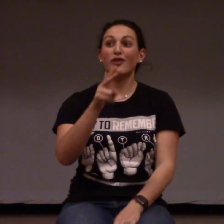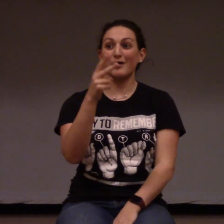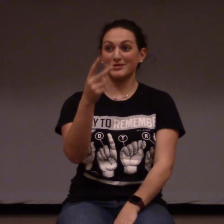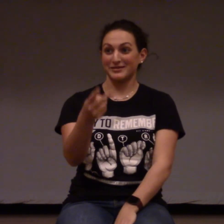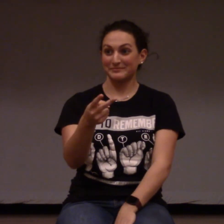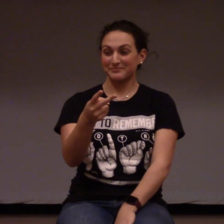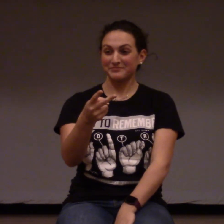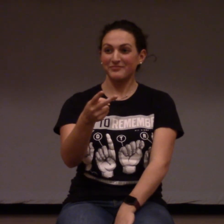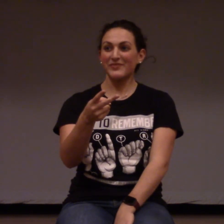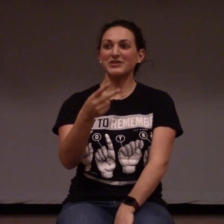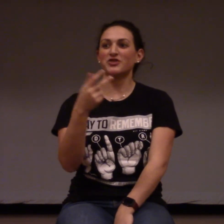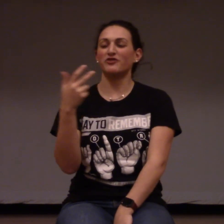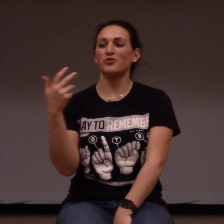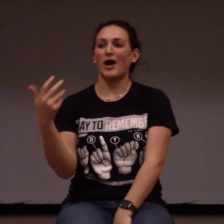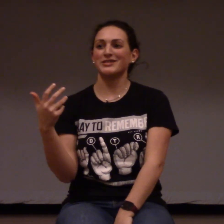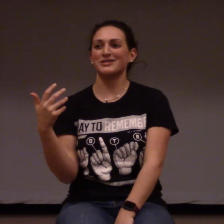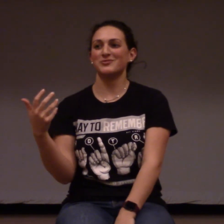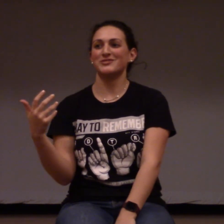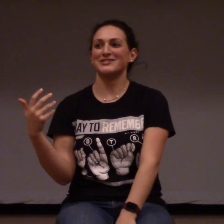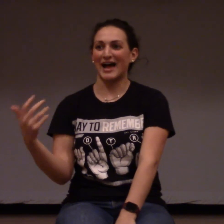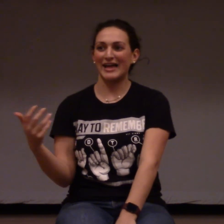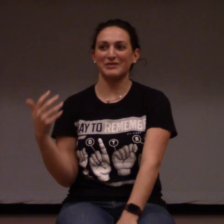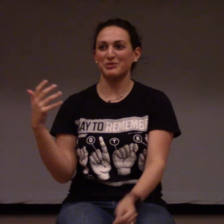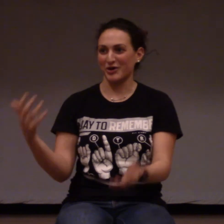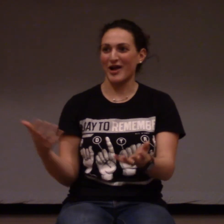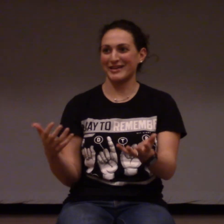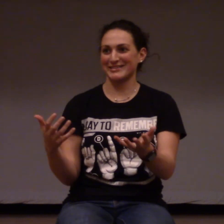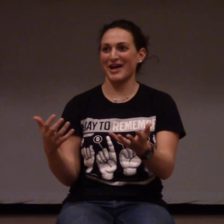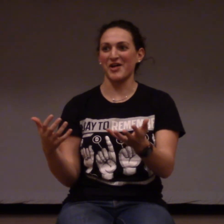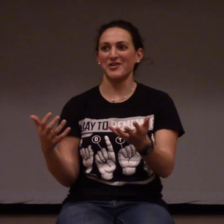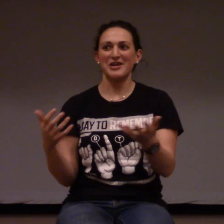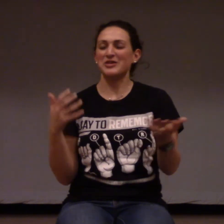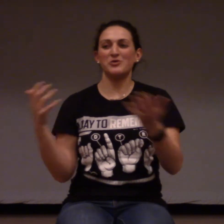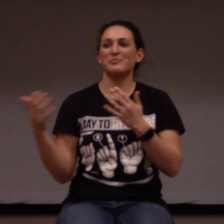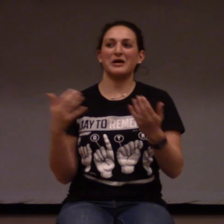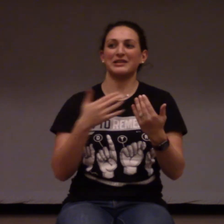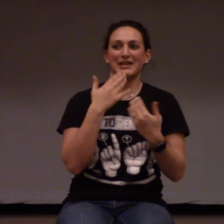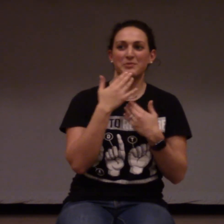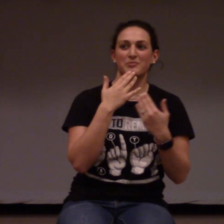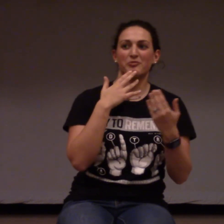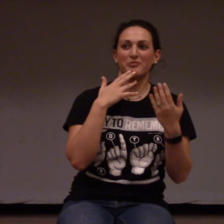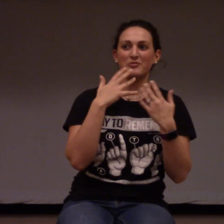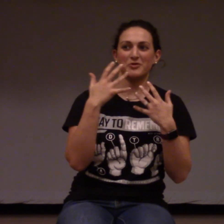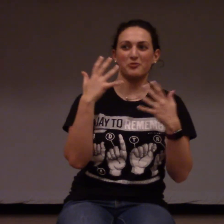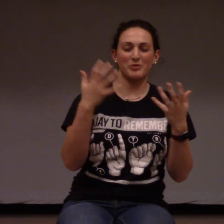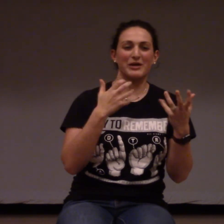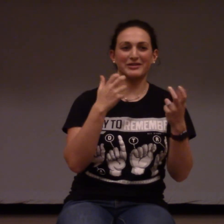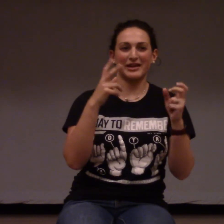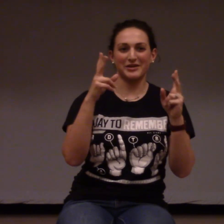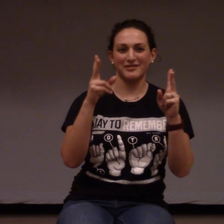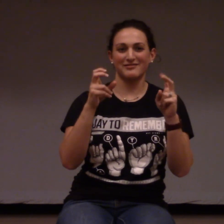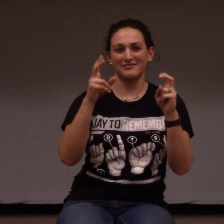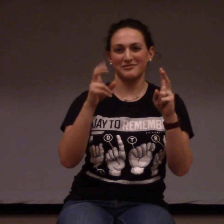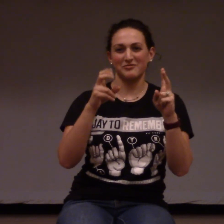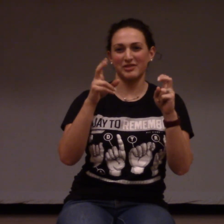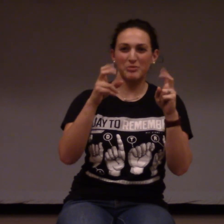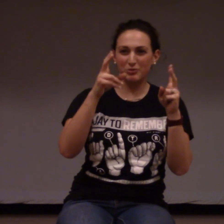flipped. So if you want to sign in pure ASL, you wouldn't be able to like lip